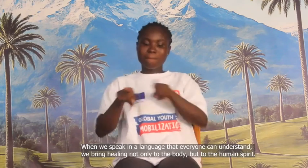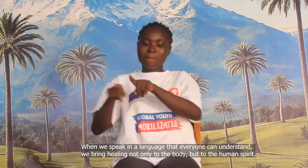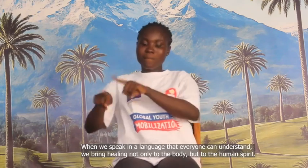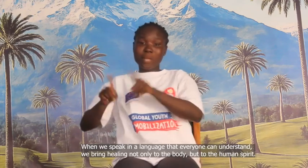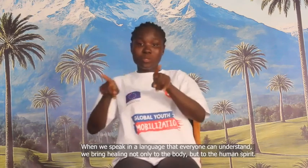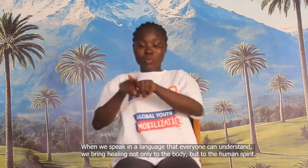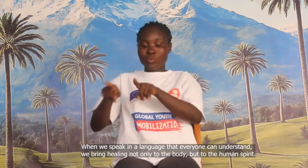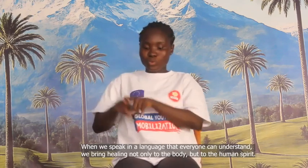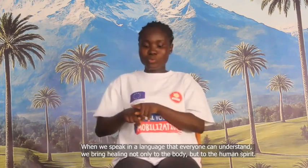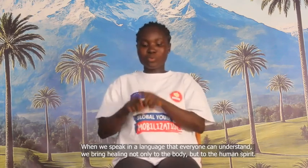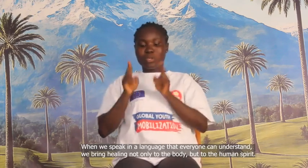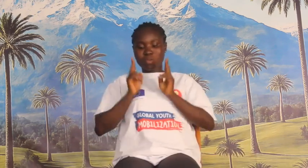but to the human spirit.